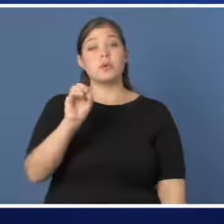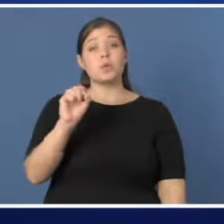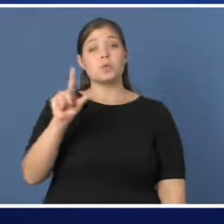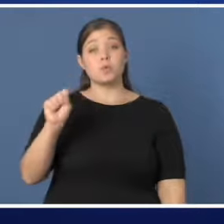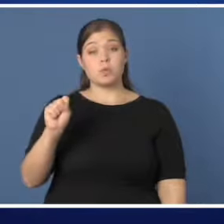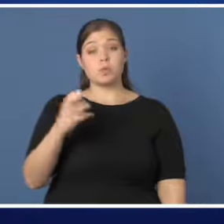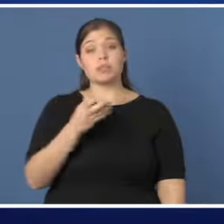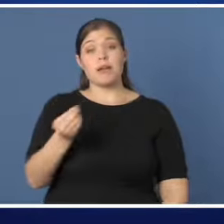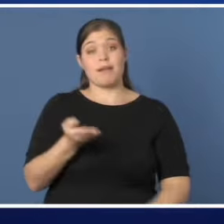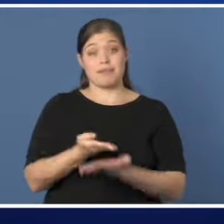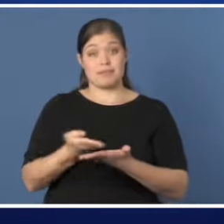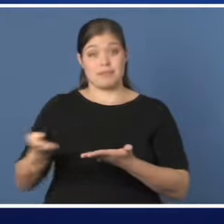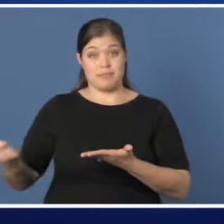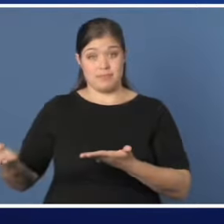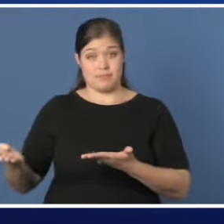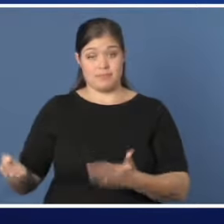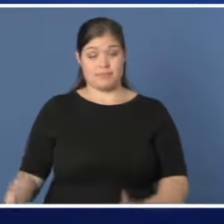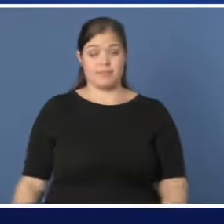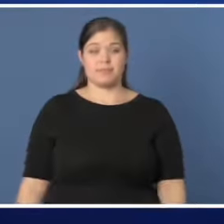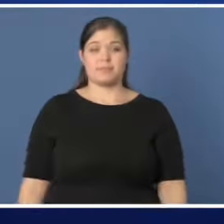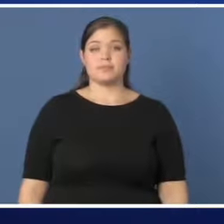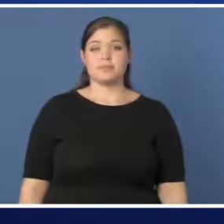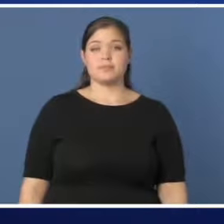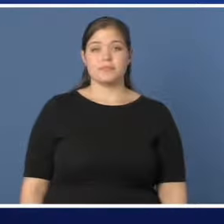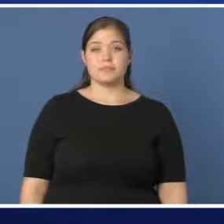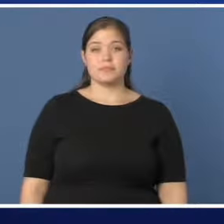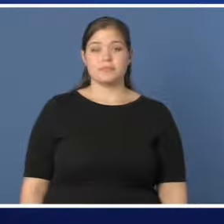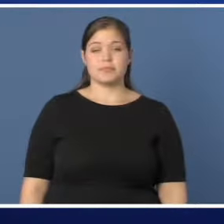Tools and supplies.